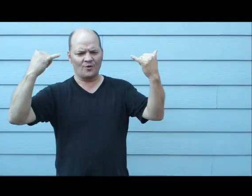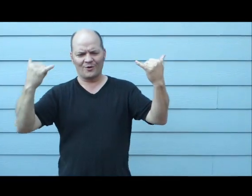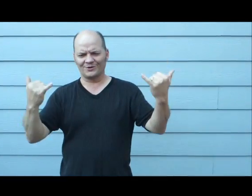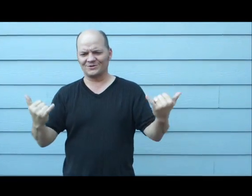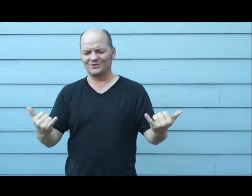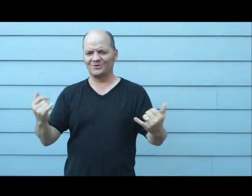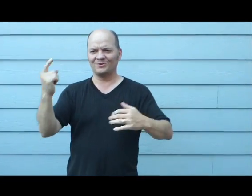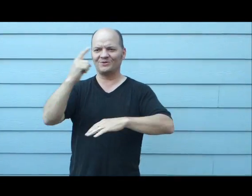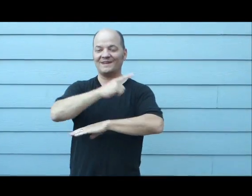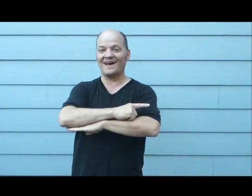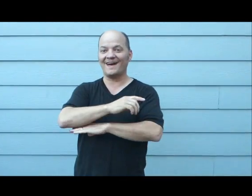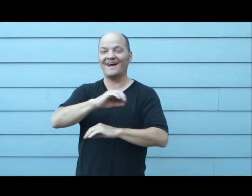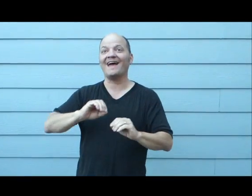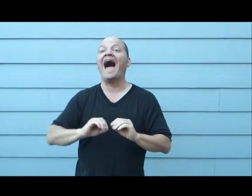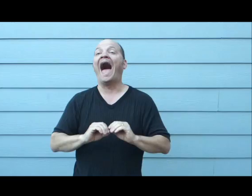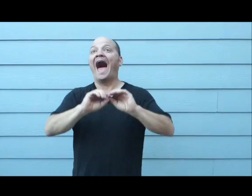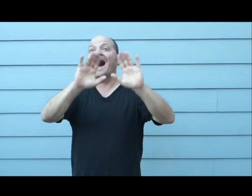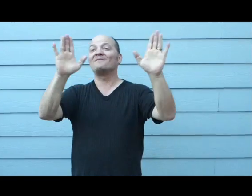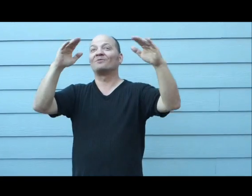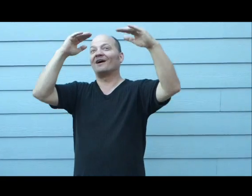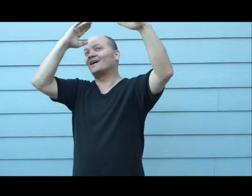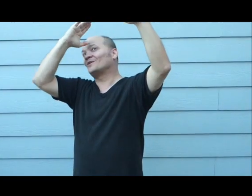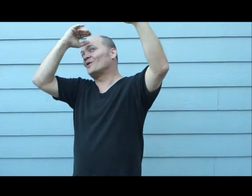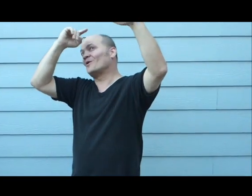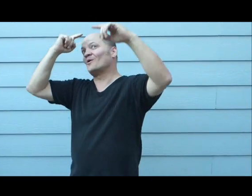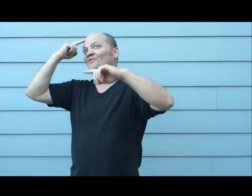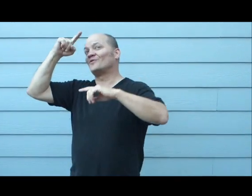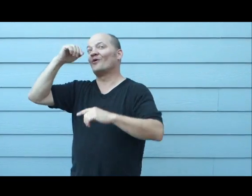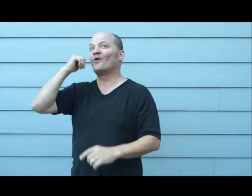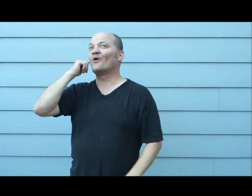for today and bright hope for